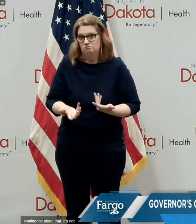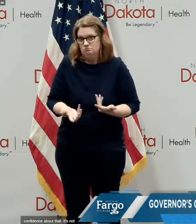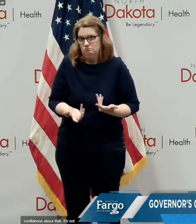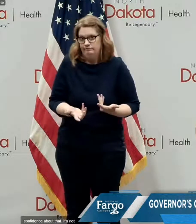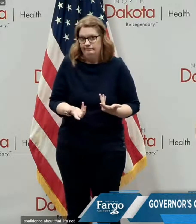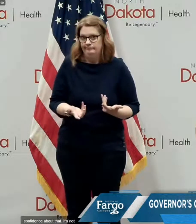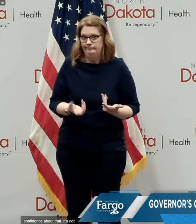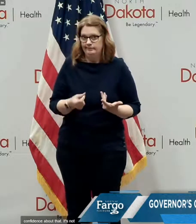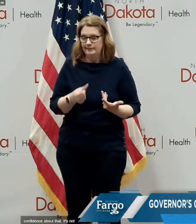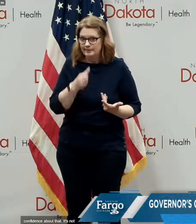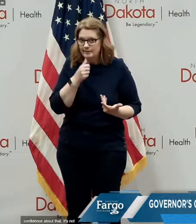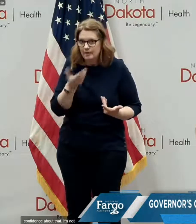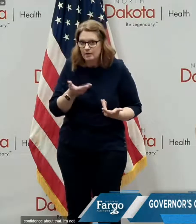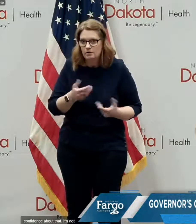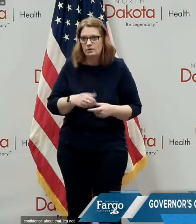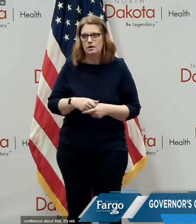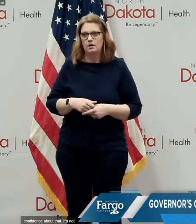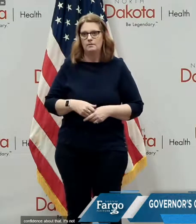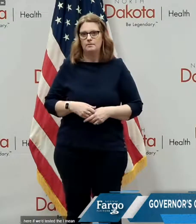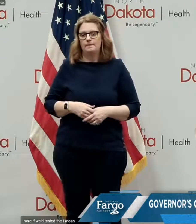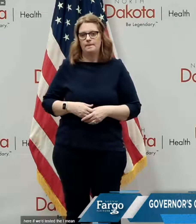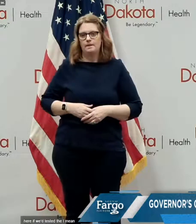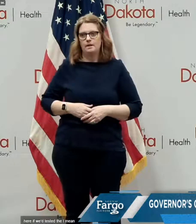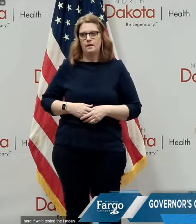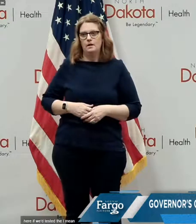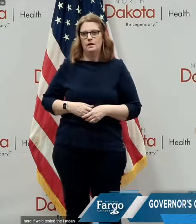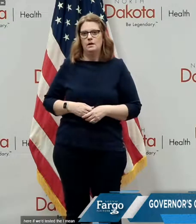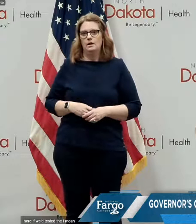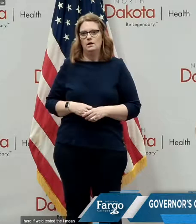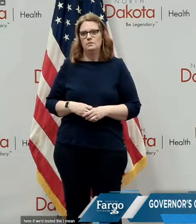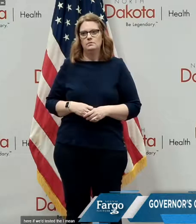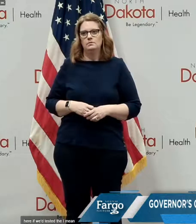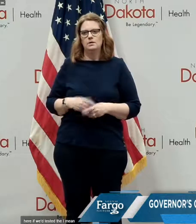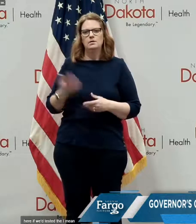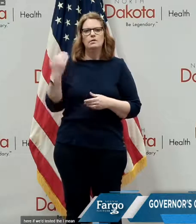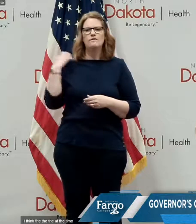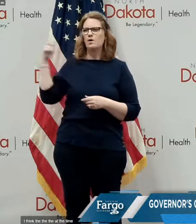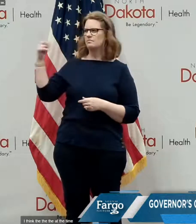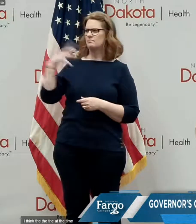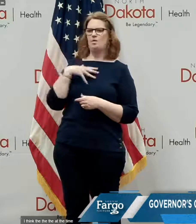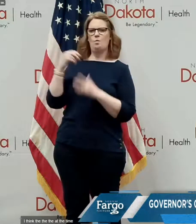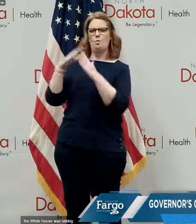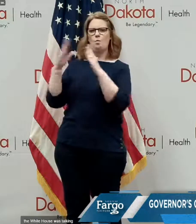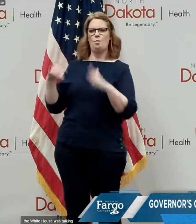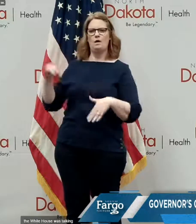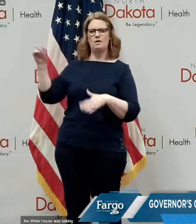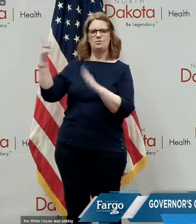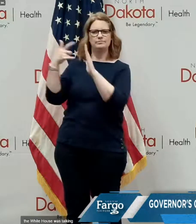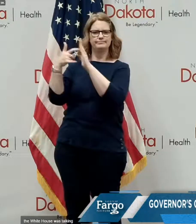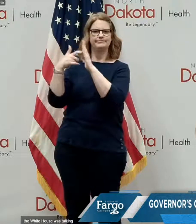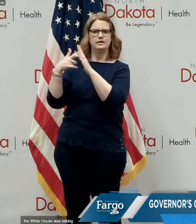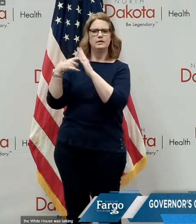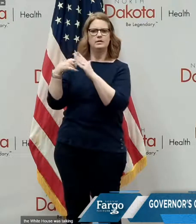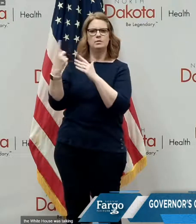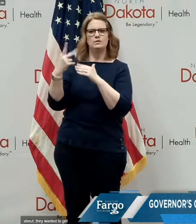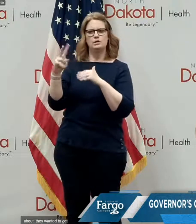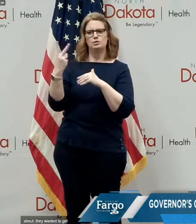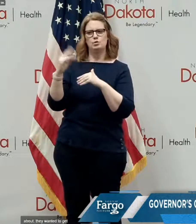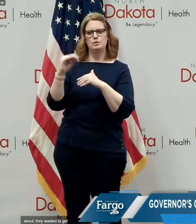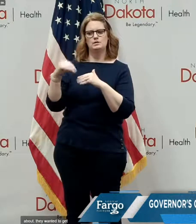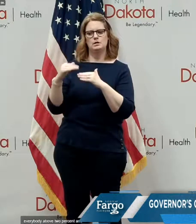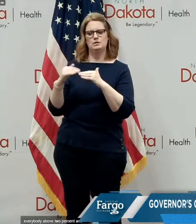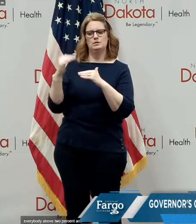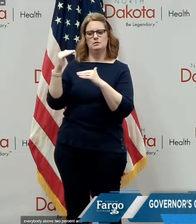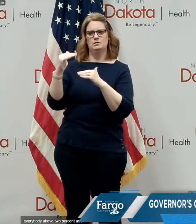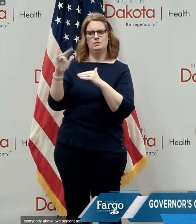tested I think at the time the White House was talking about they wanted to get everybody above 2%, then they wanted to get everybody